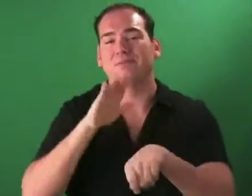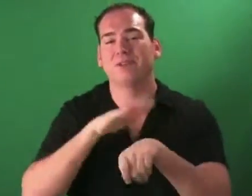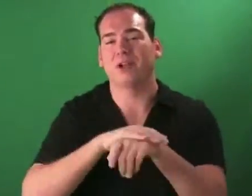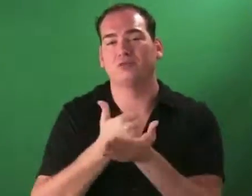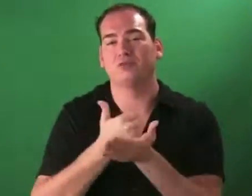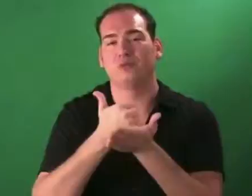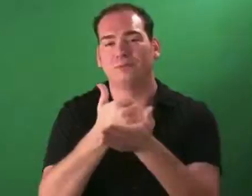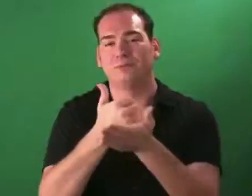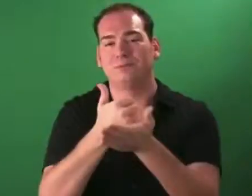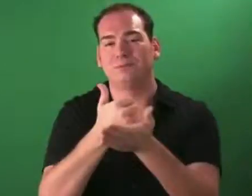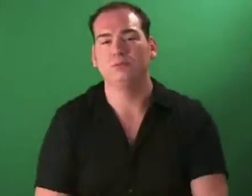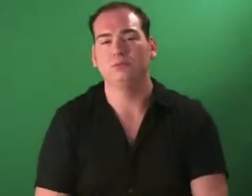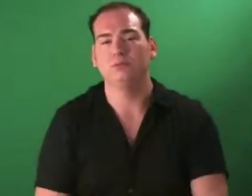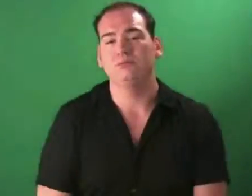your